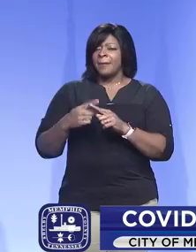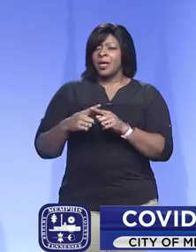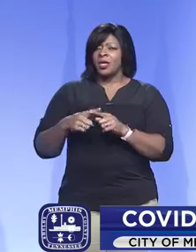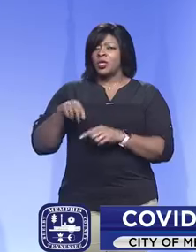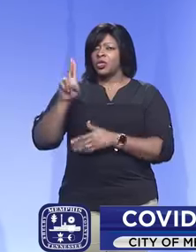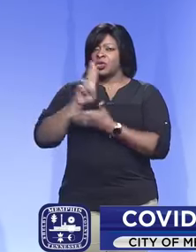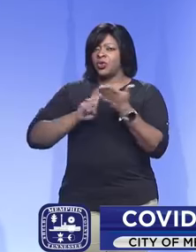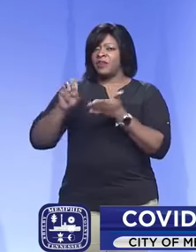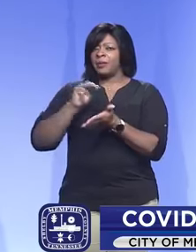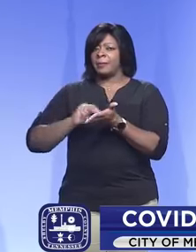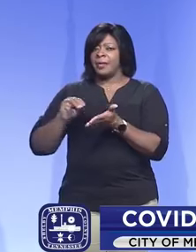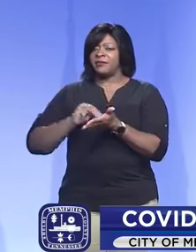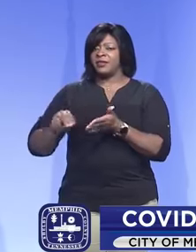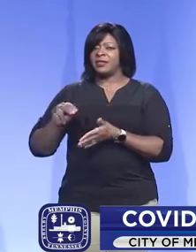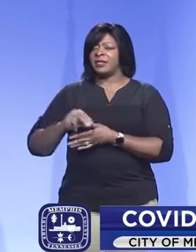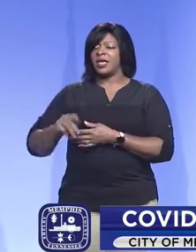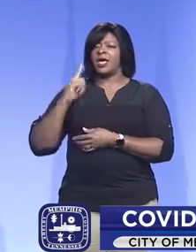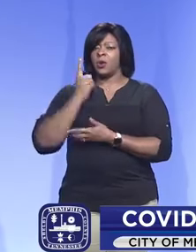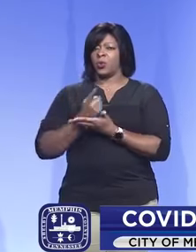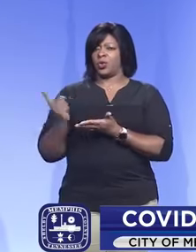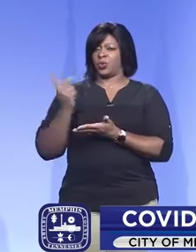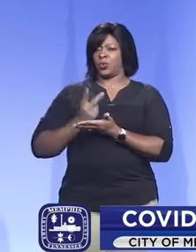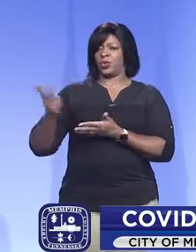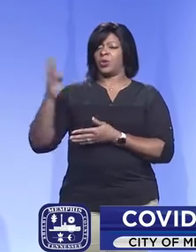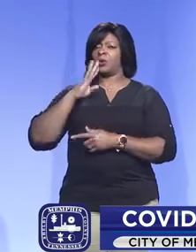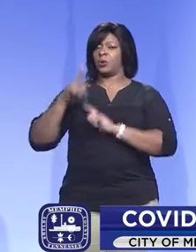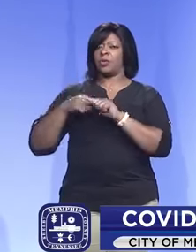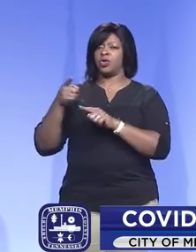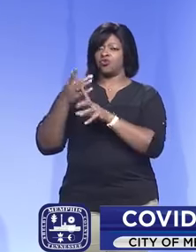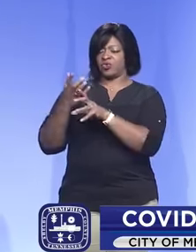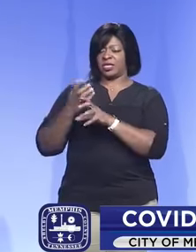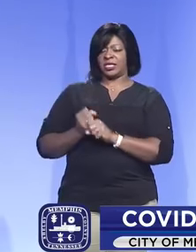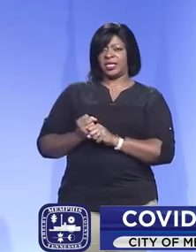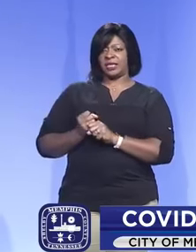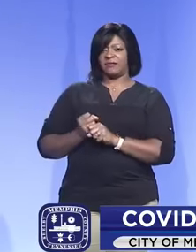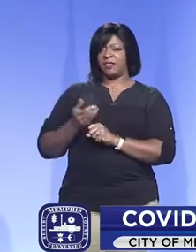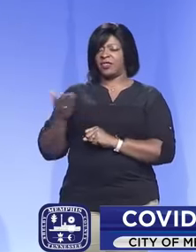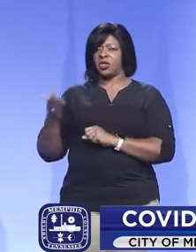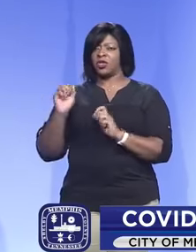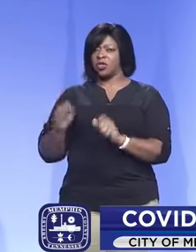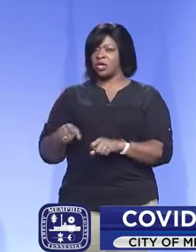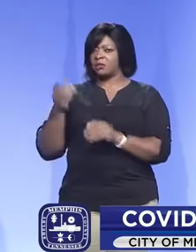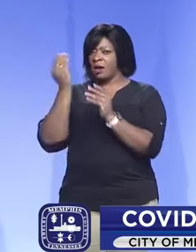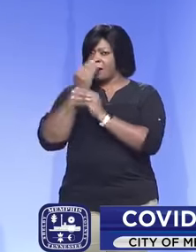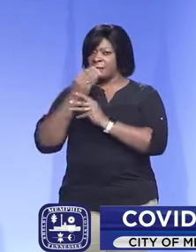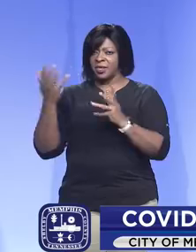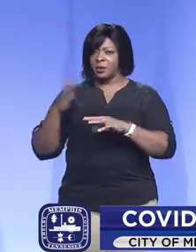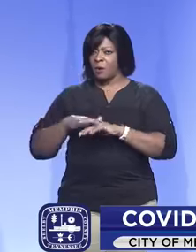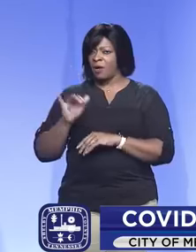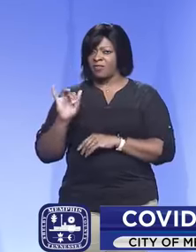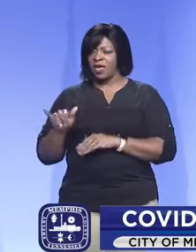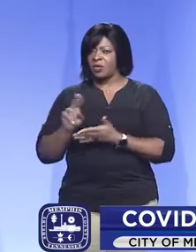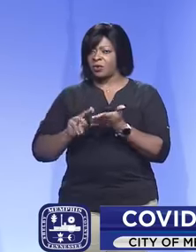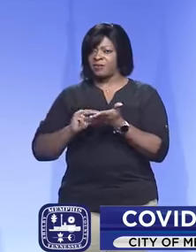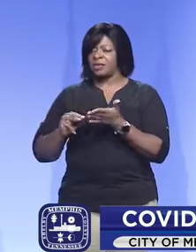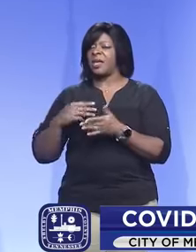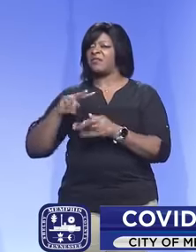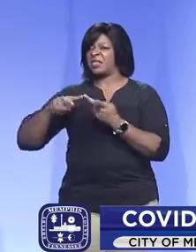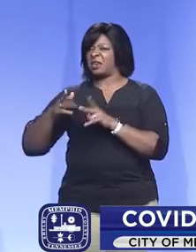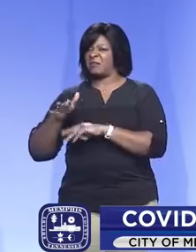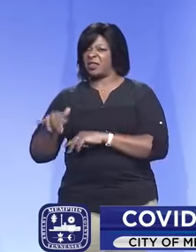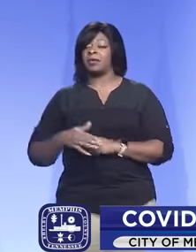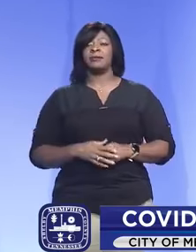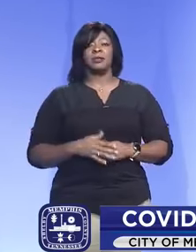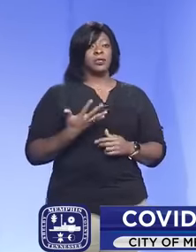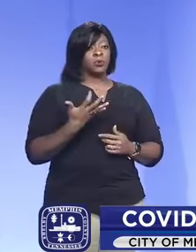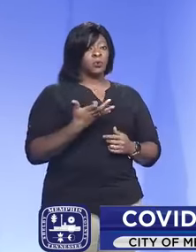U of M. I know a couple of weeks ago you were talking about what you all were seeing there. Can you give an update on that? And I do have a follow-up. Sure, I'm